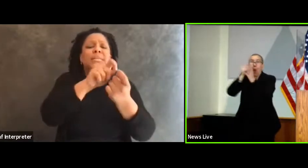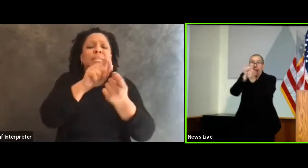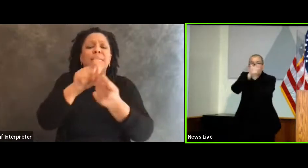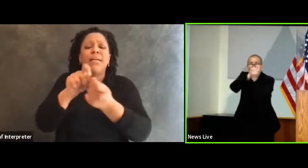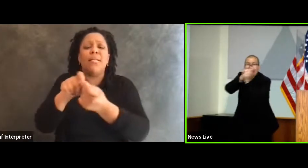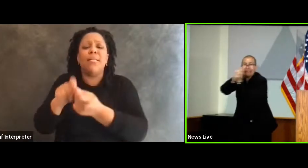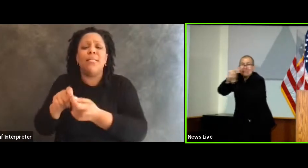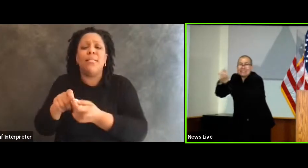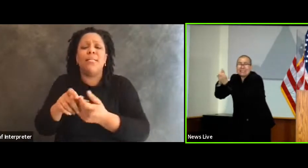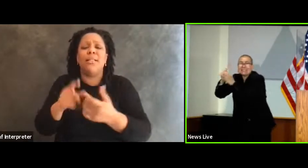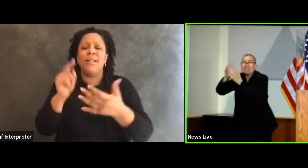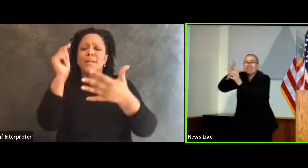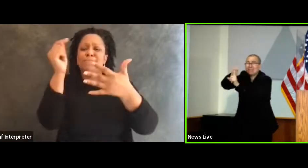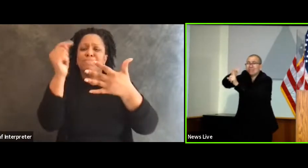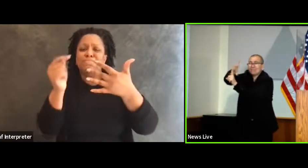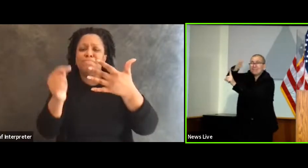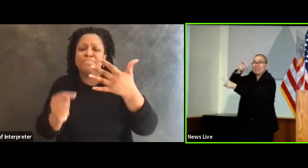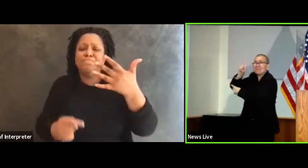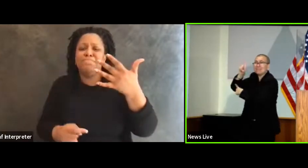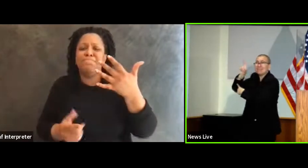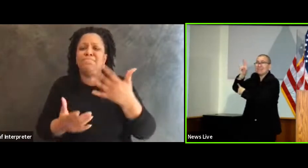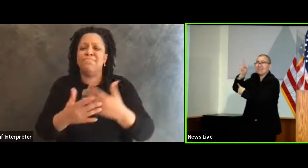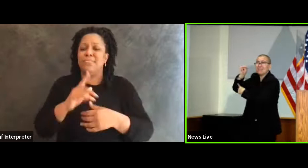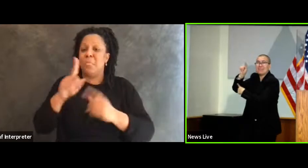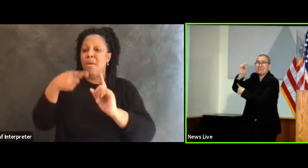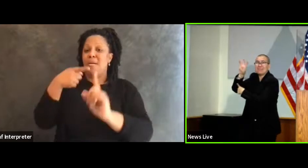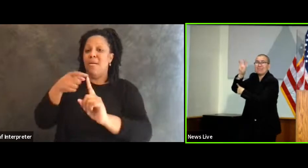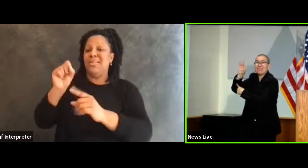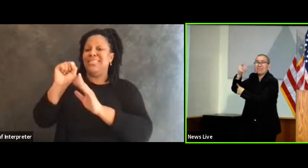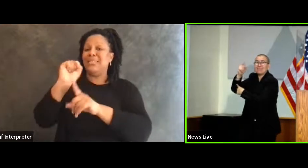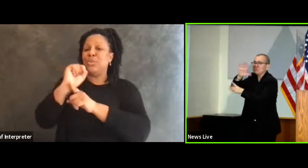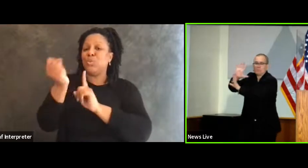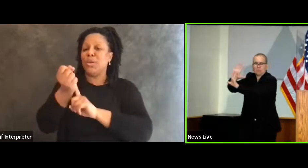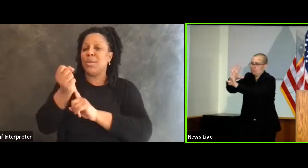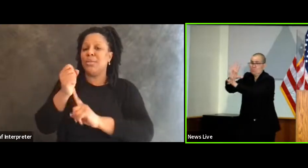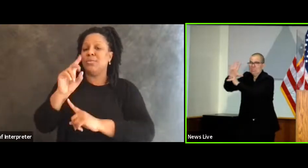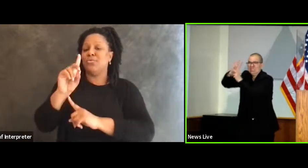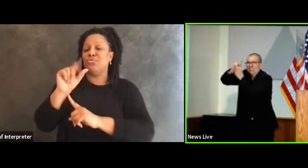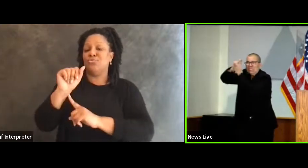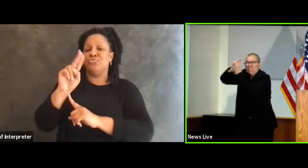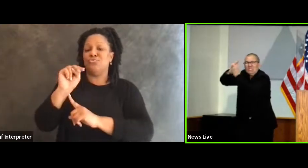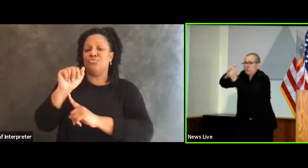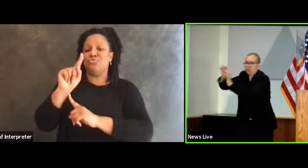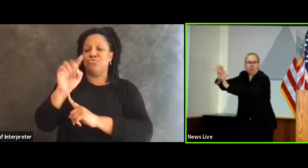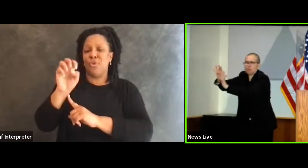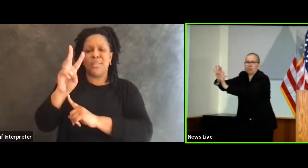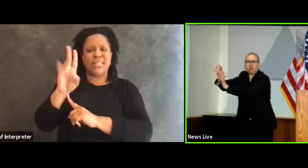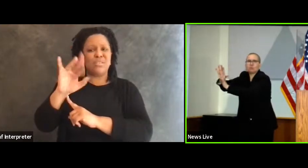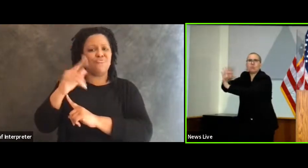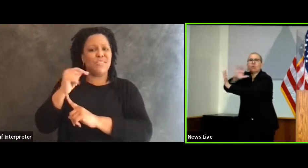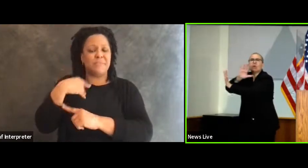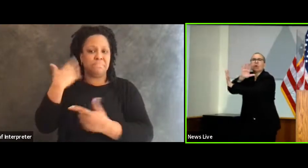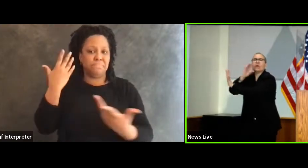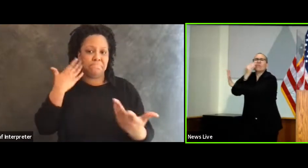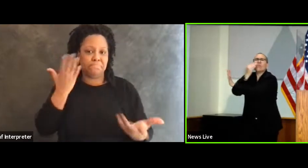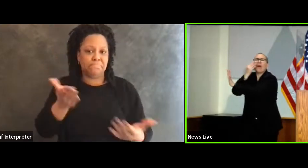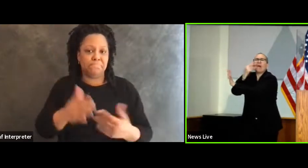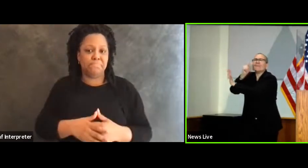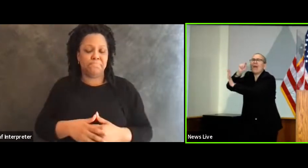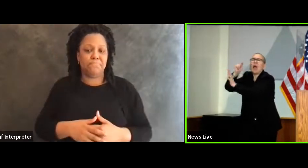Duante's situation. I know that there were issues about not knowing about a certain